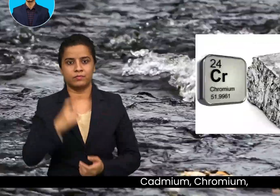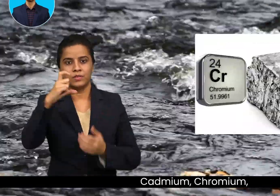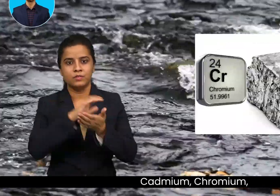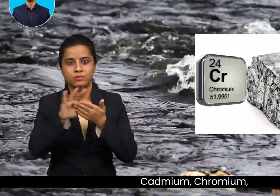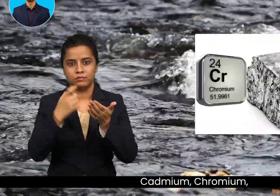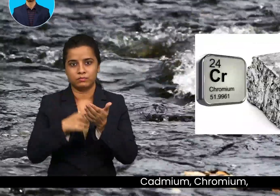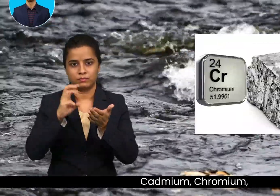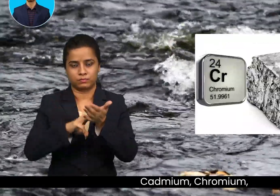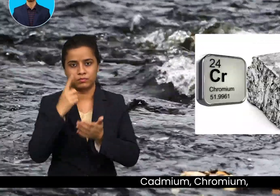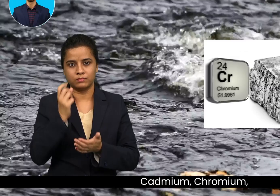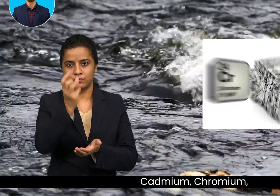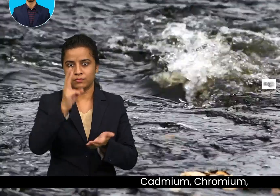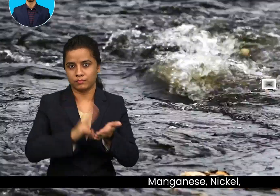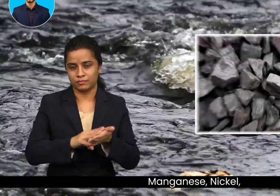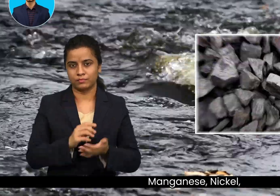chromium,